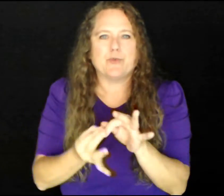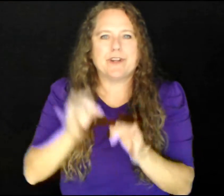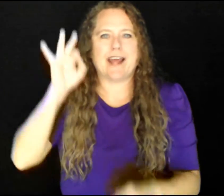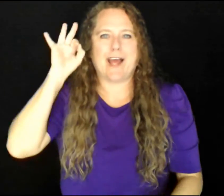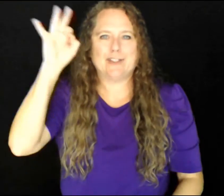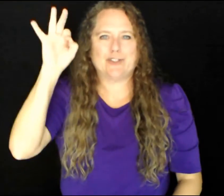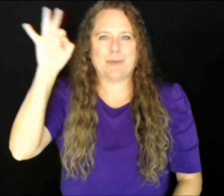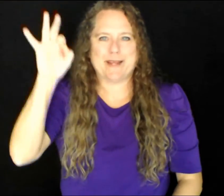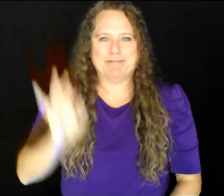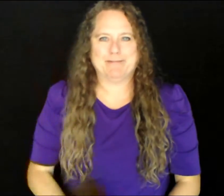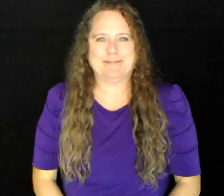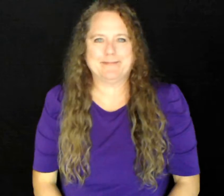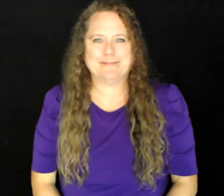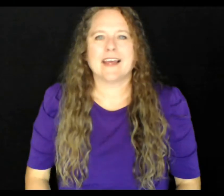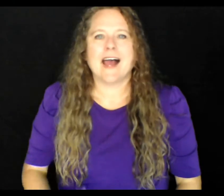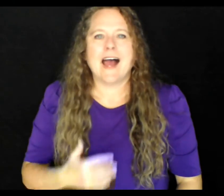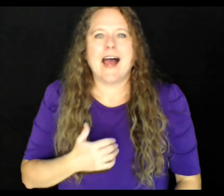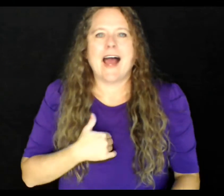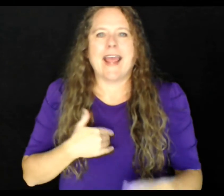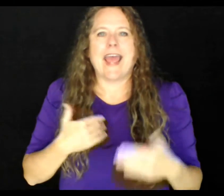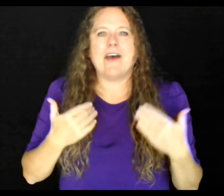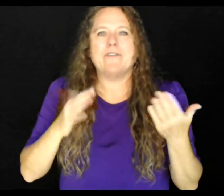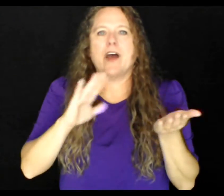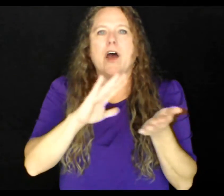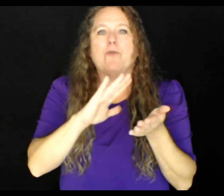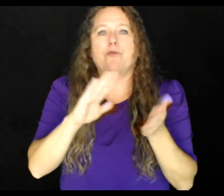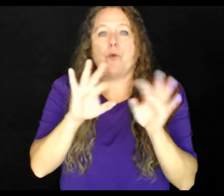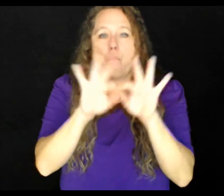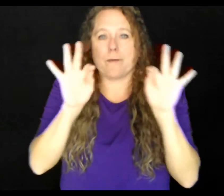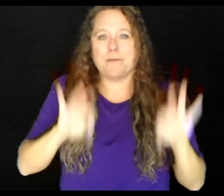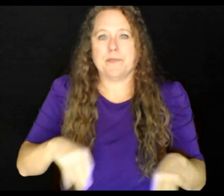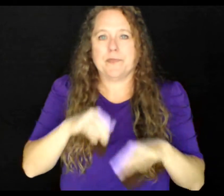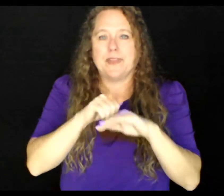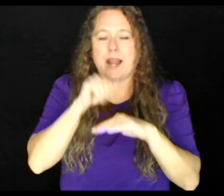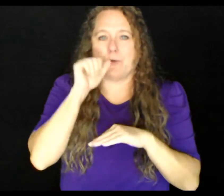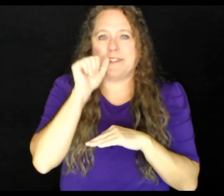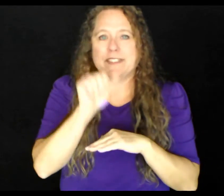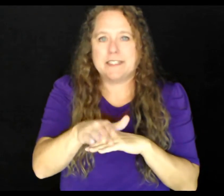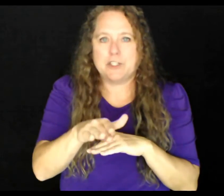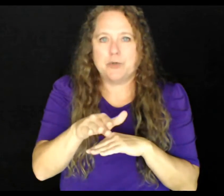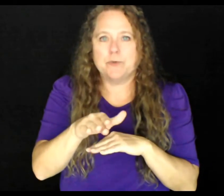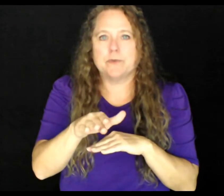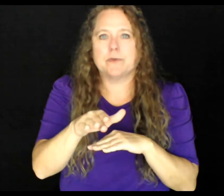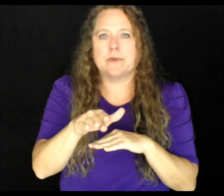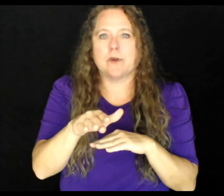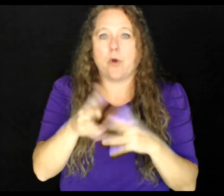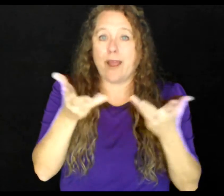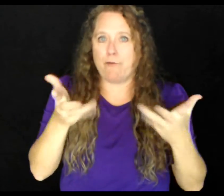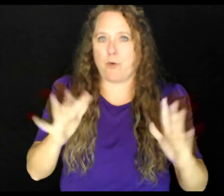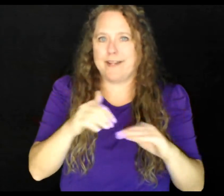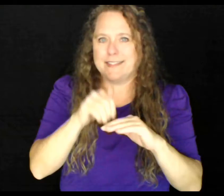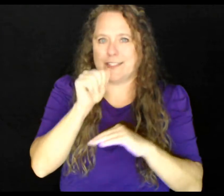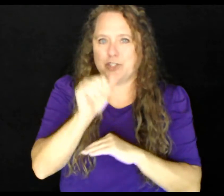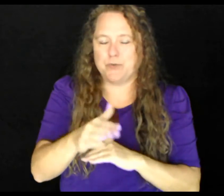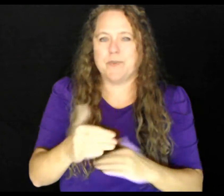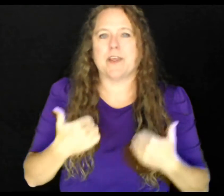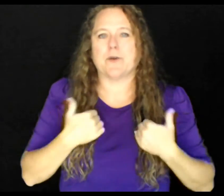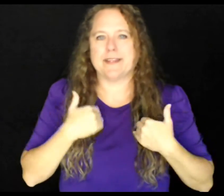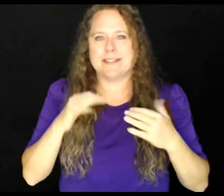interpret a sermon. I have a form that I will be sending you, or have already sent you. There is